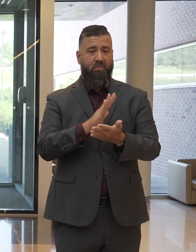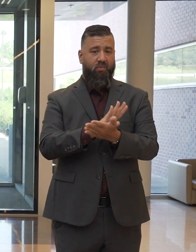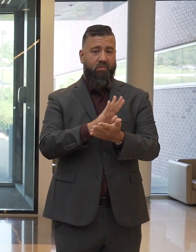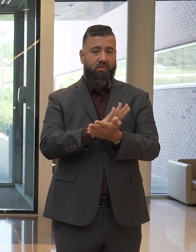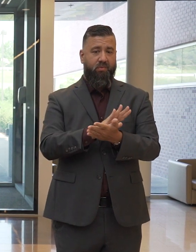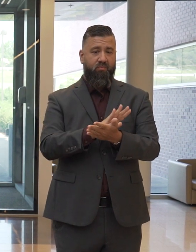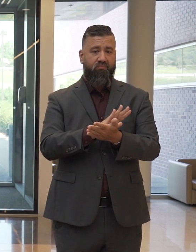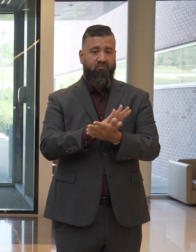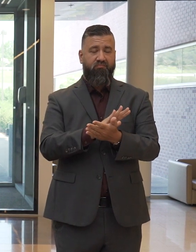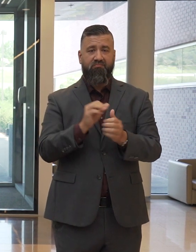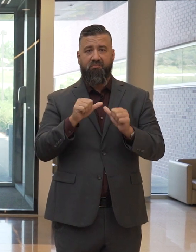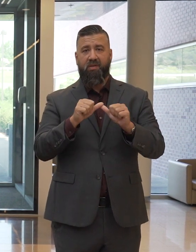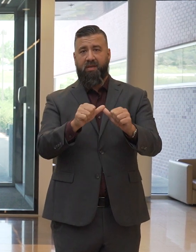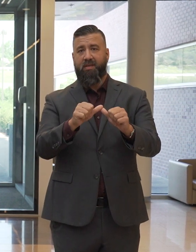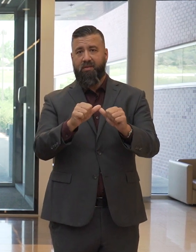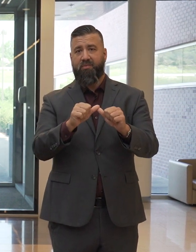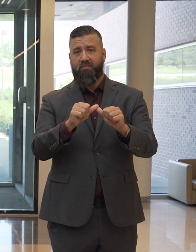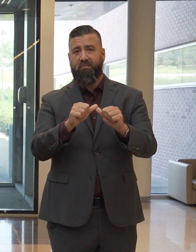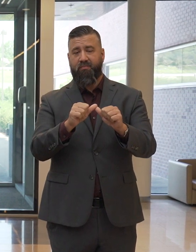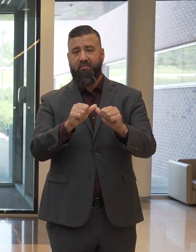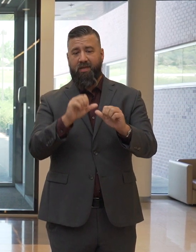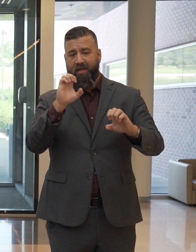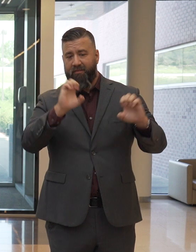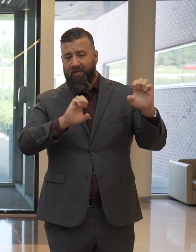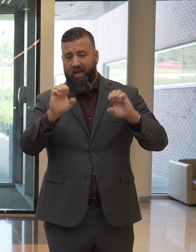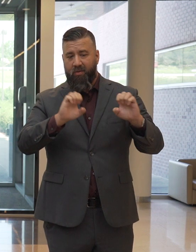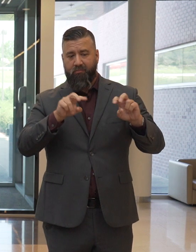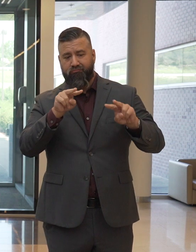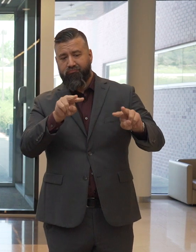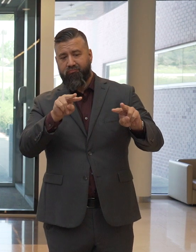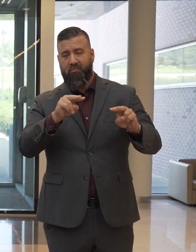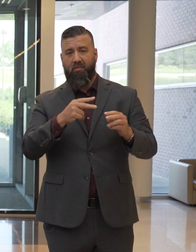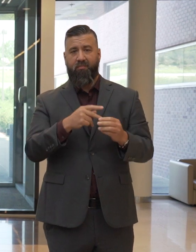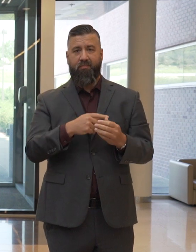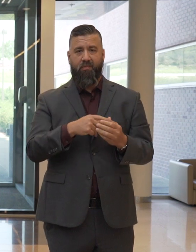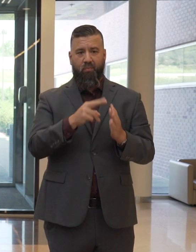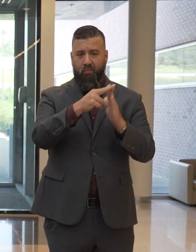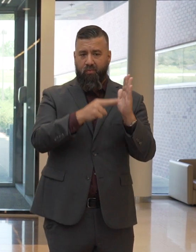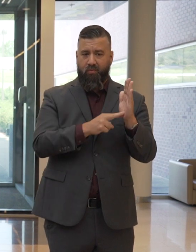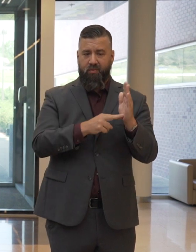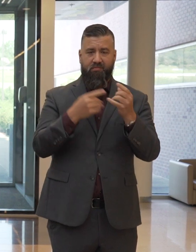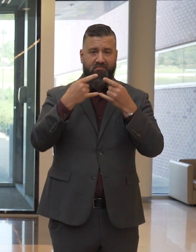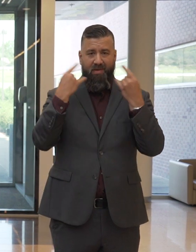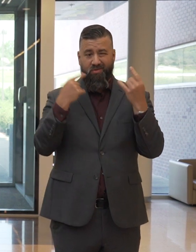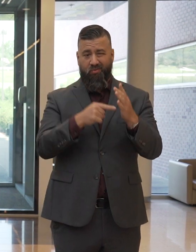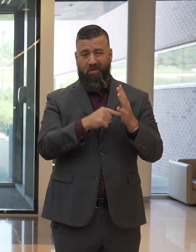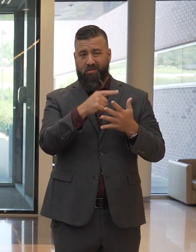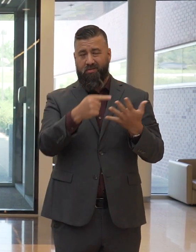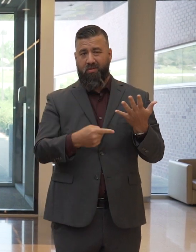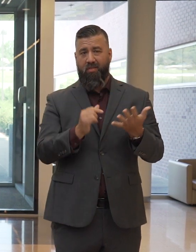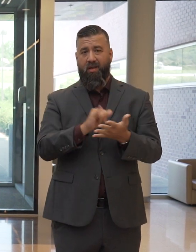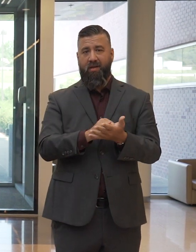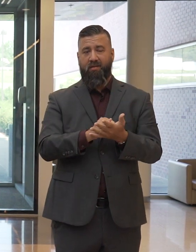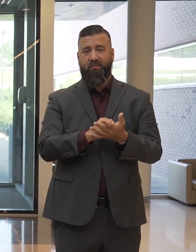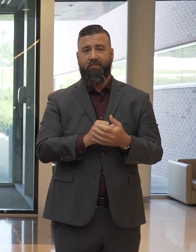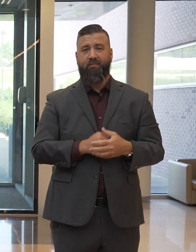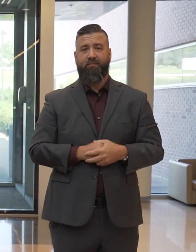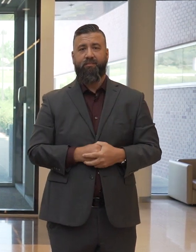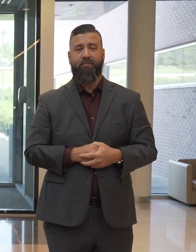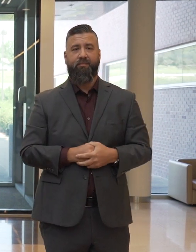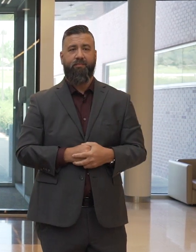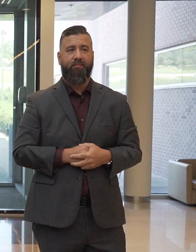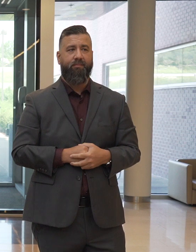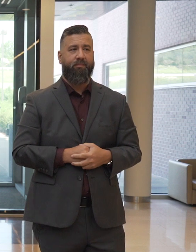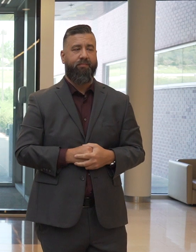to continuously evaluate their protocols and procedures and to look at them more closely as we